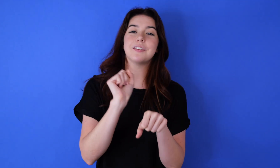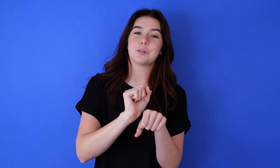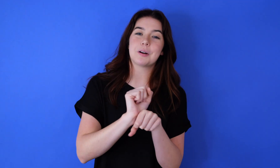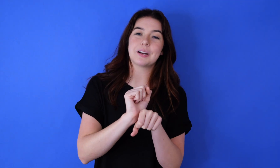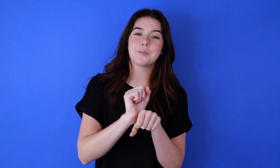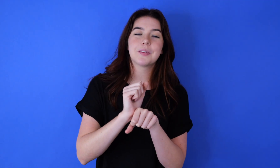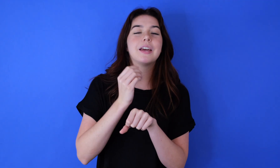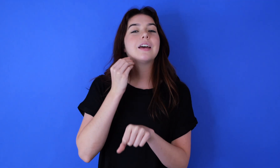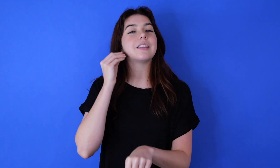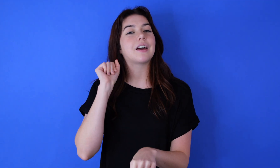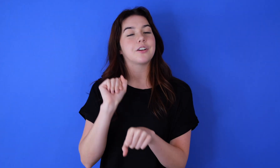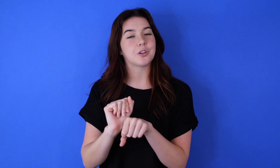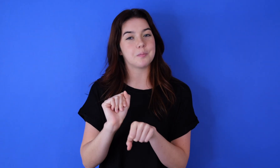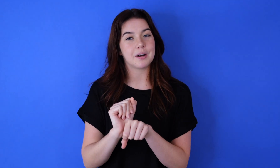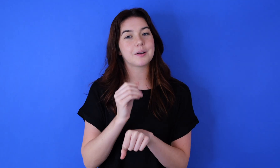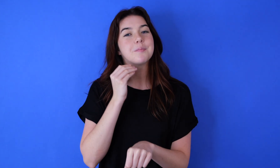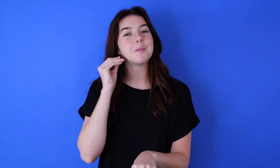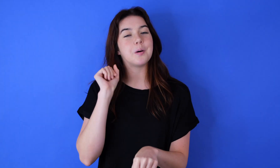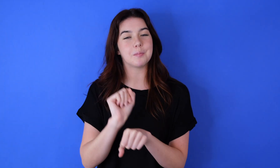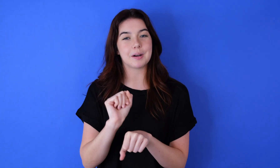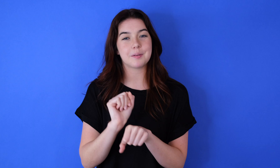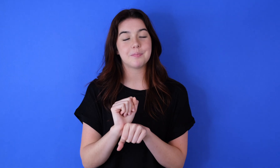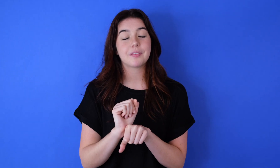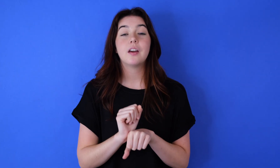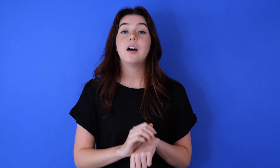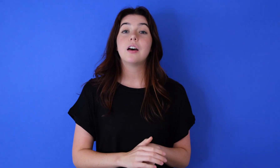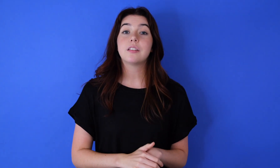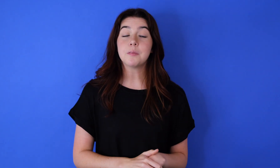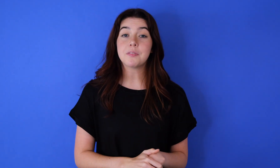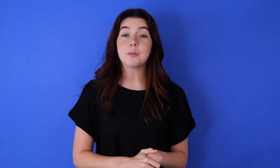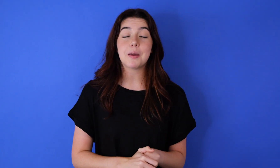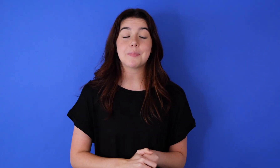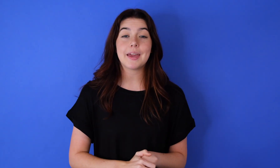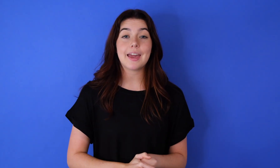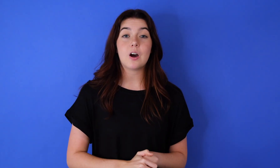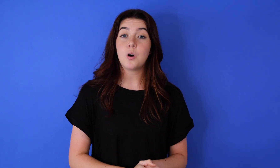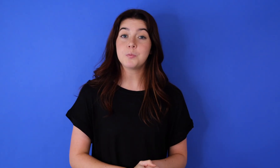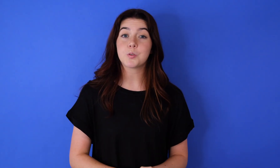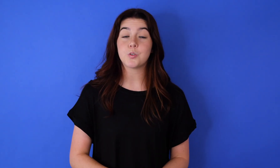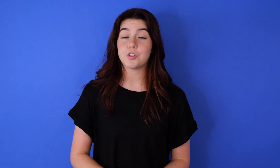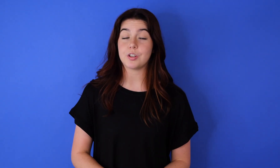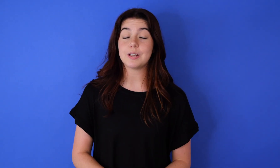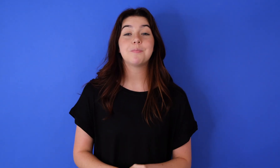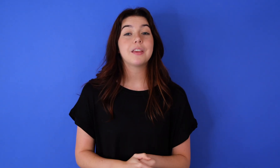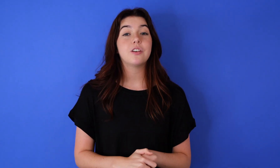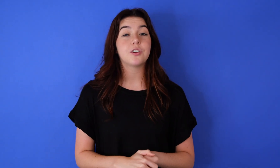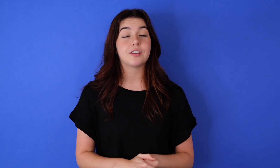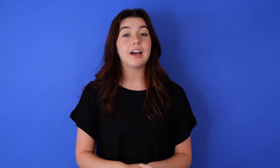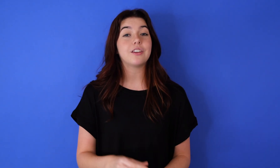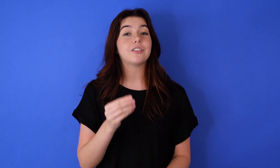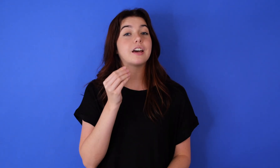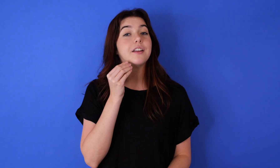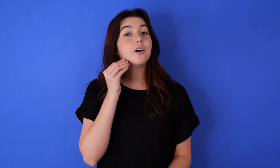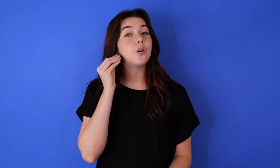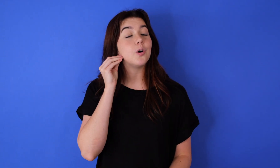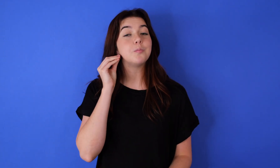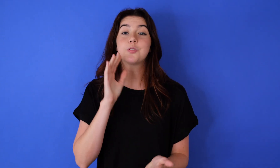is work, together it's homework, homework. Some of you may be a homeschool student, so for that you sign